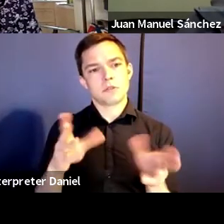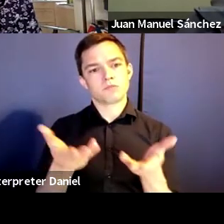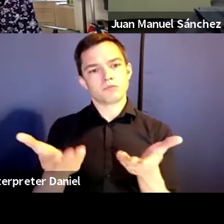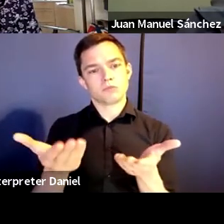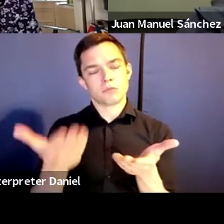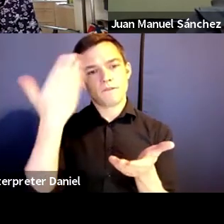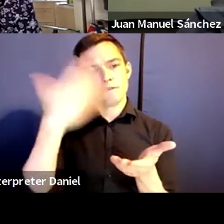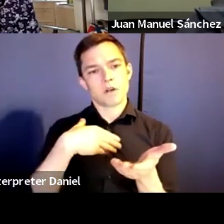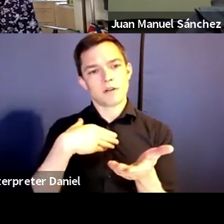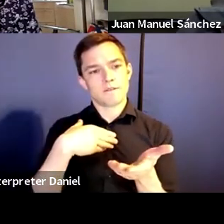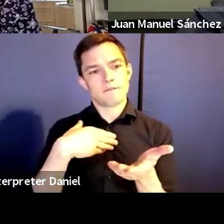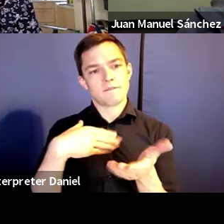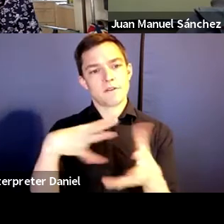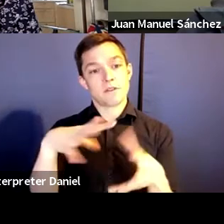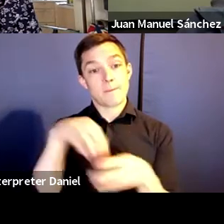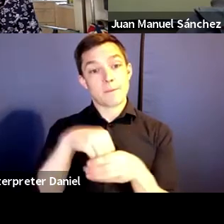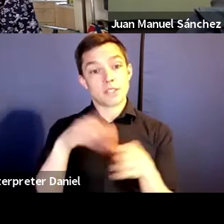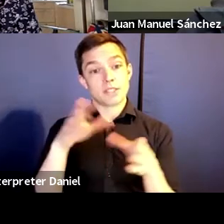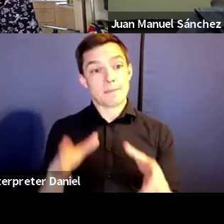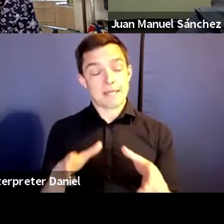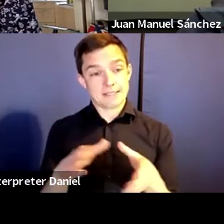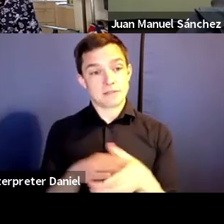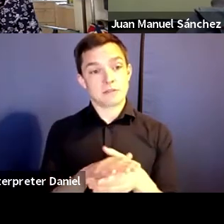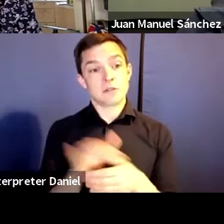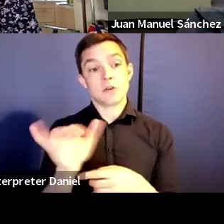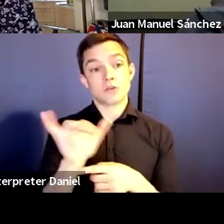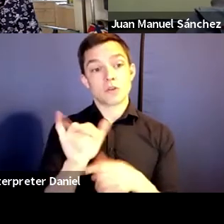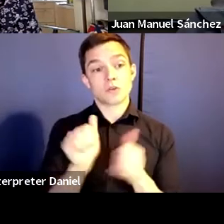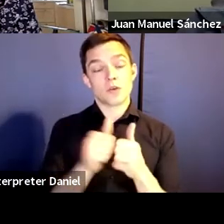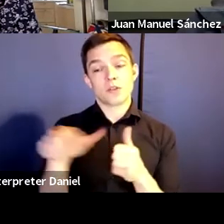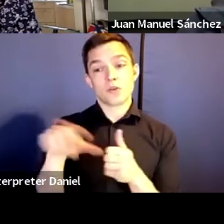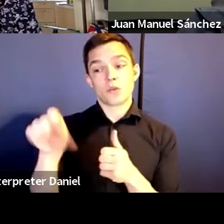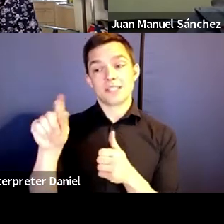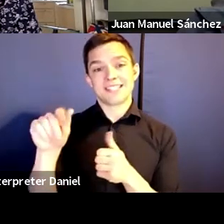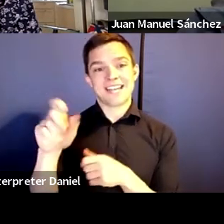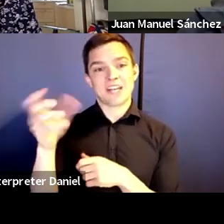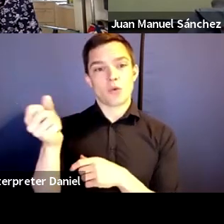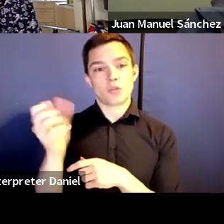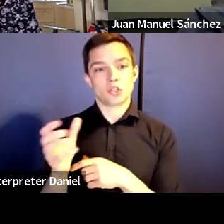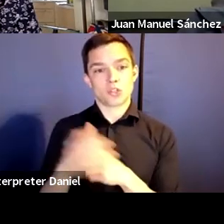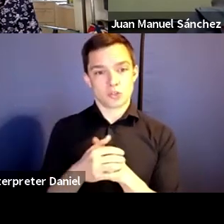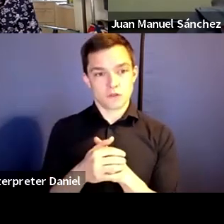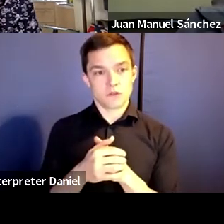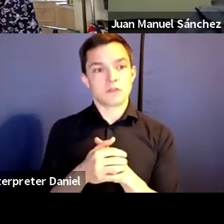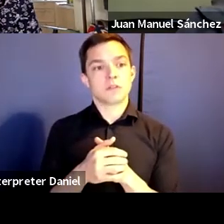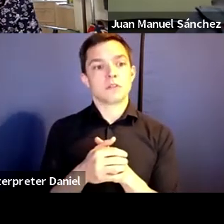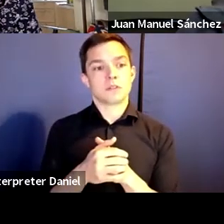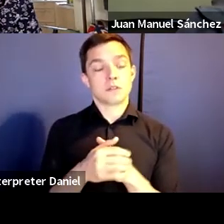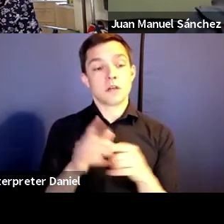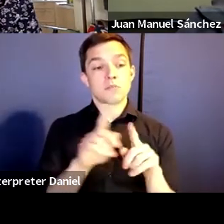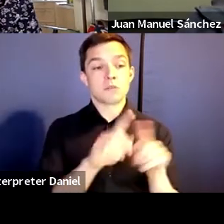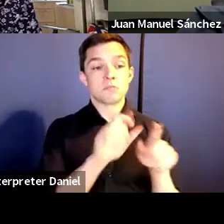the participants, as well as the stakeholders. But